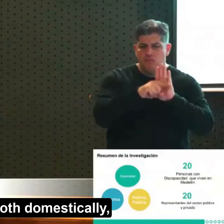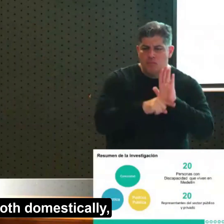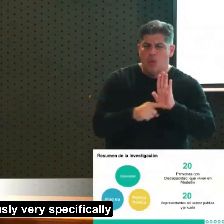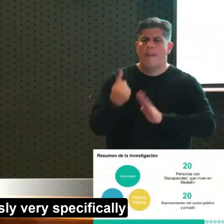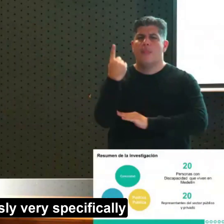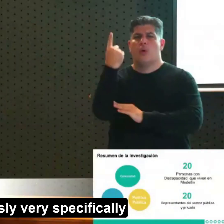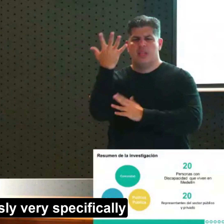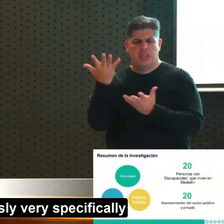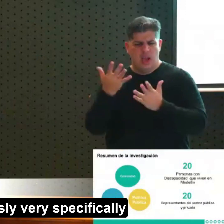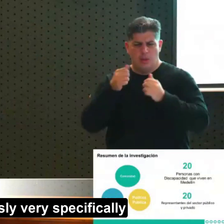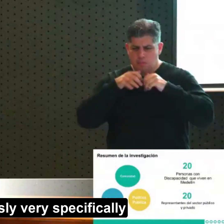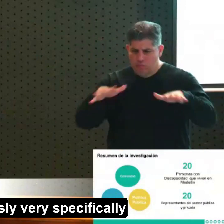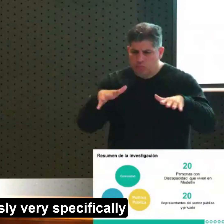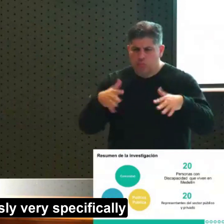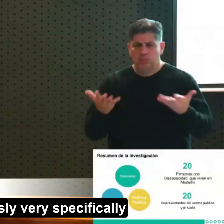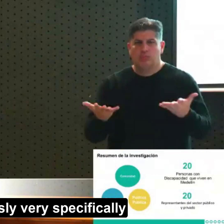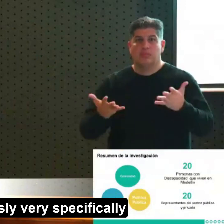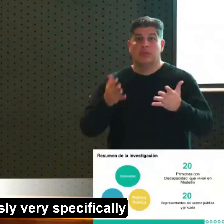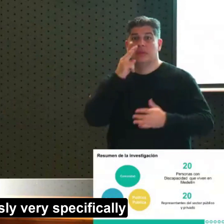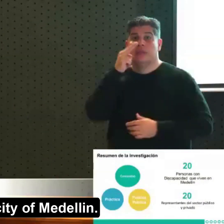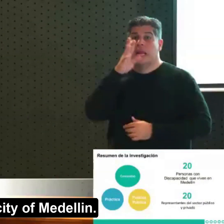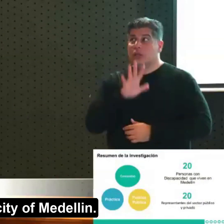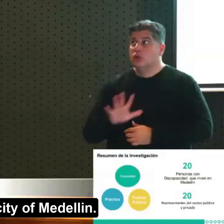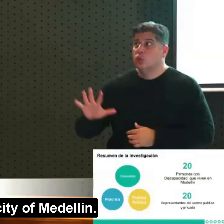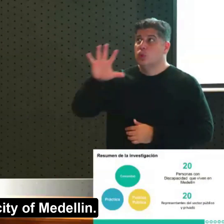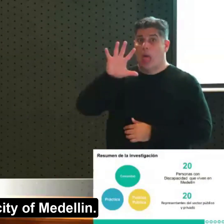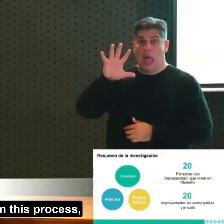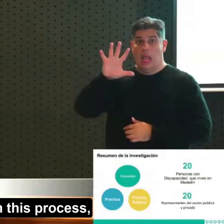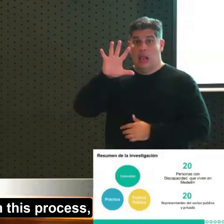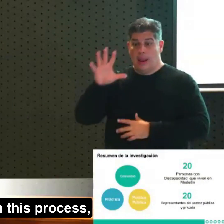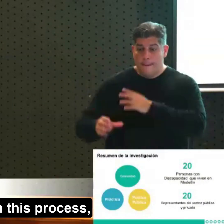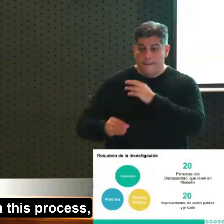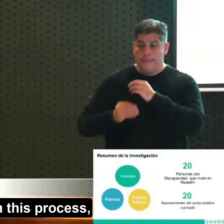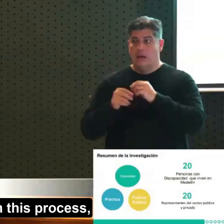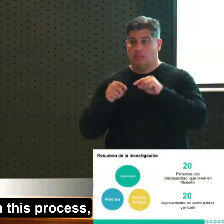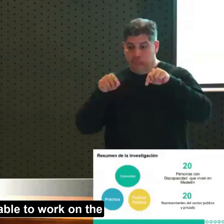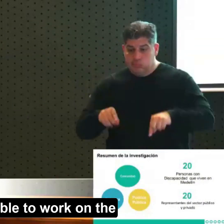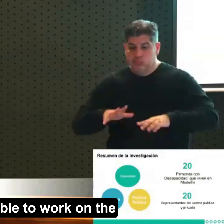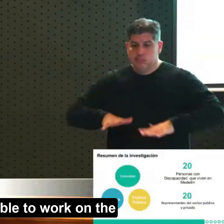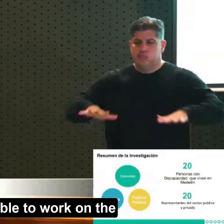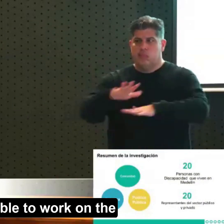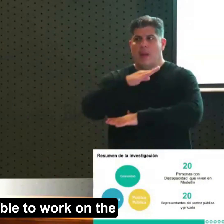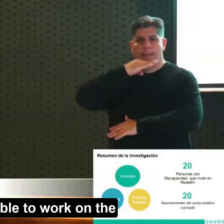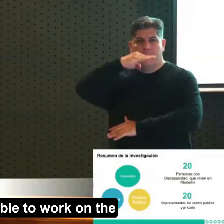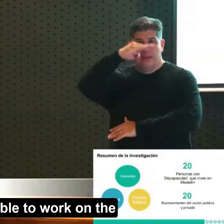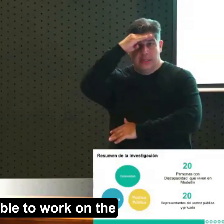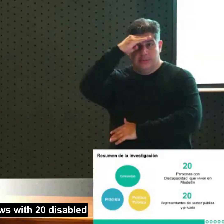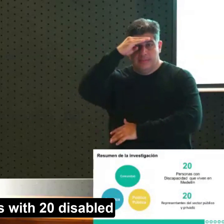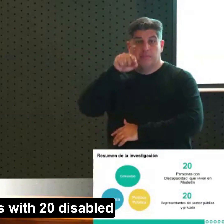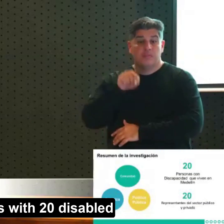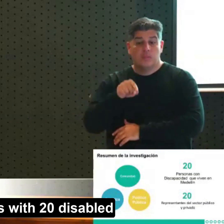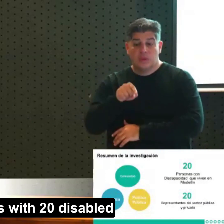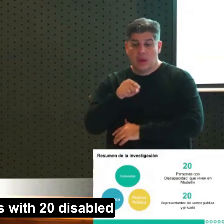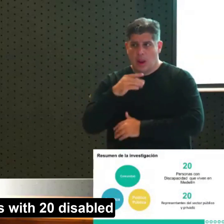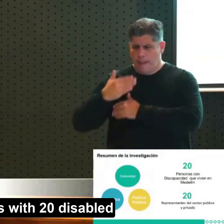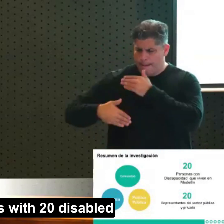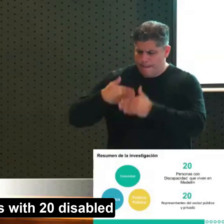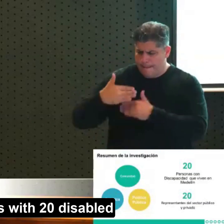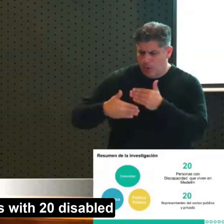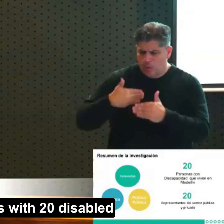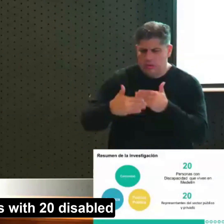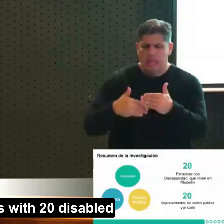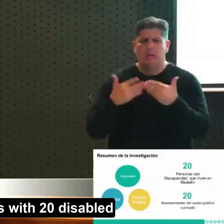both domestically and obviously very specifically in the city of Medellín. And in this process, we were able to work on the